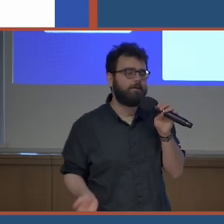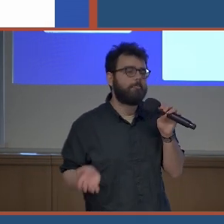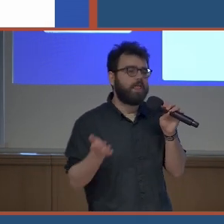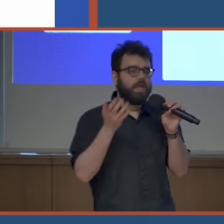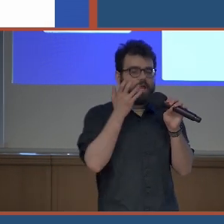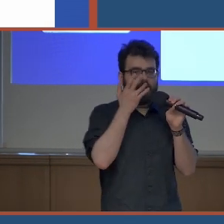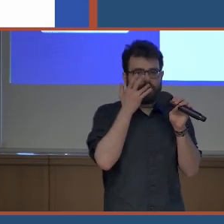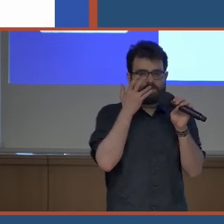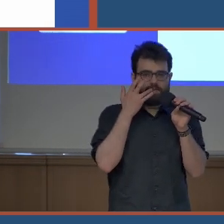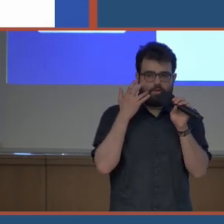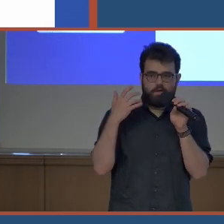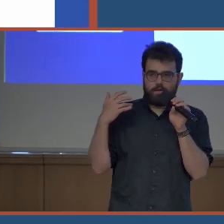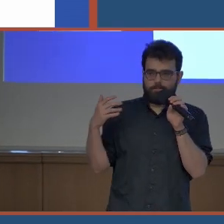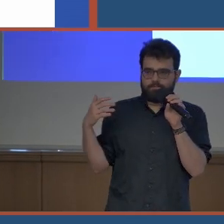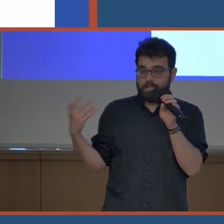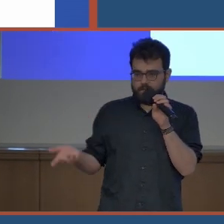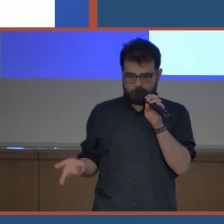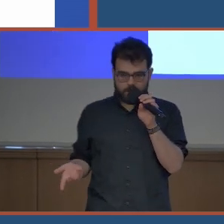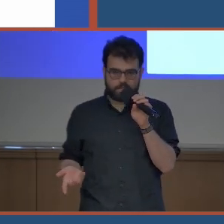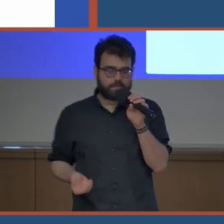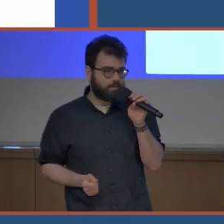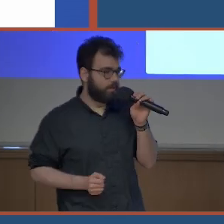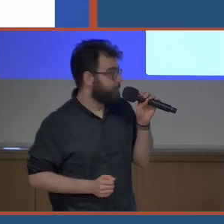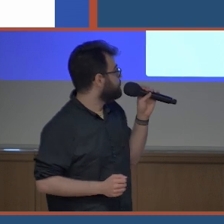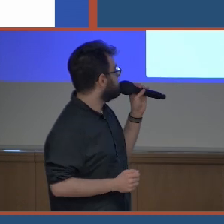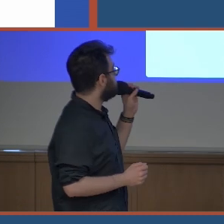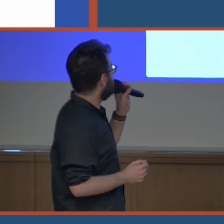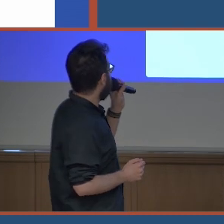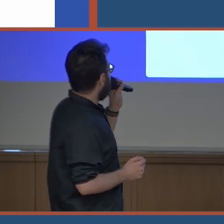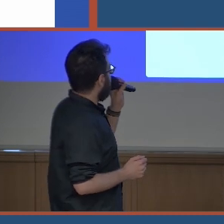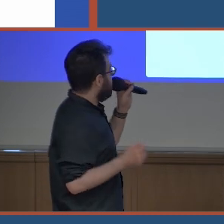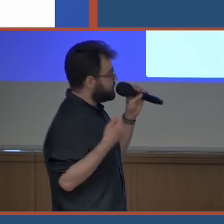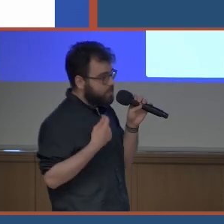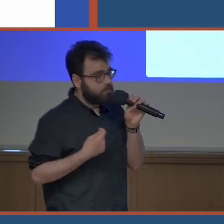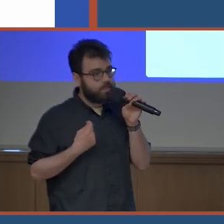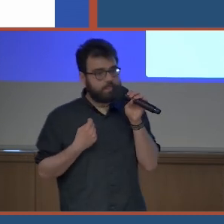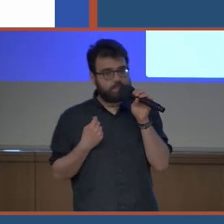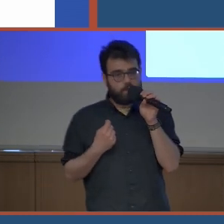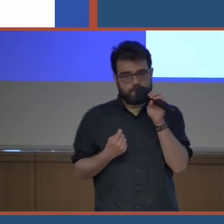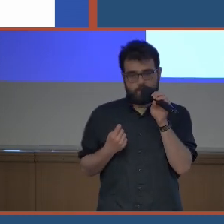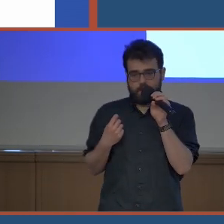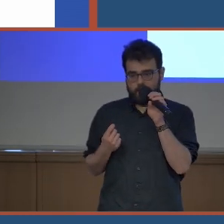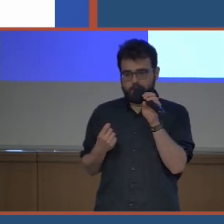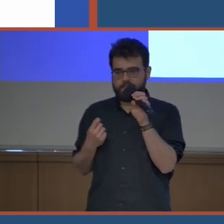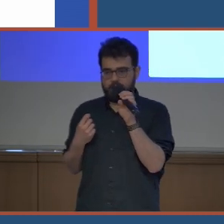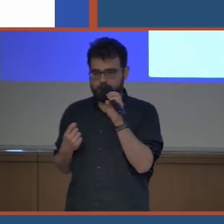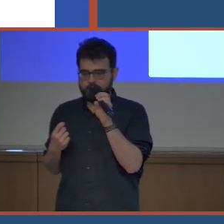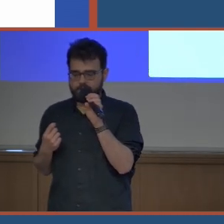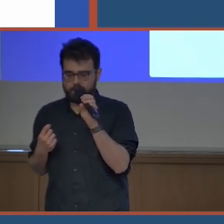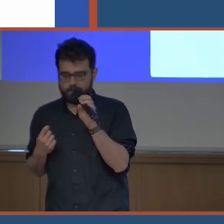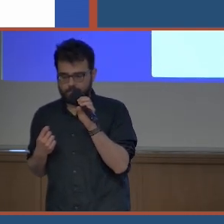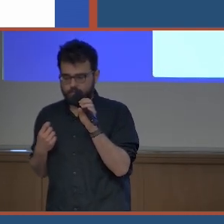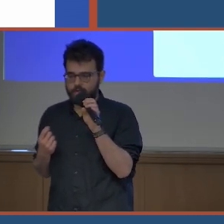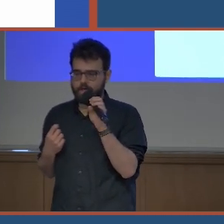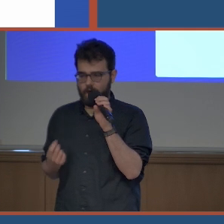Deaf, and also Deaf Olympics as well. ASL is also a language that